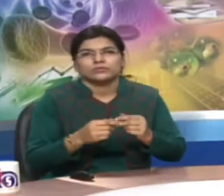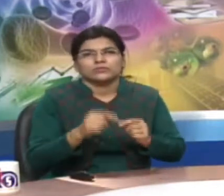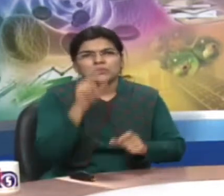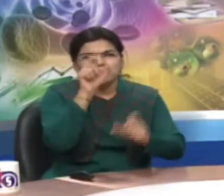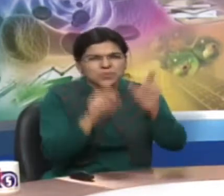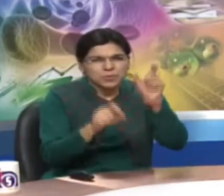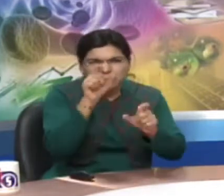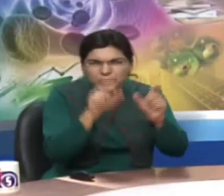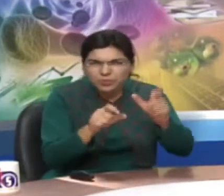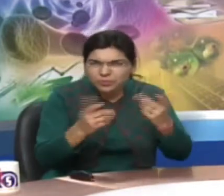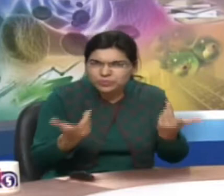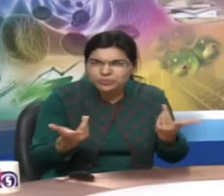things.